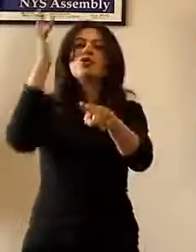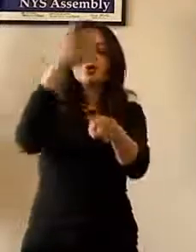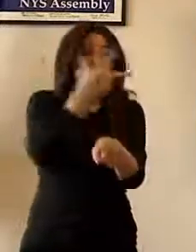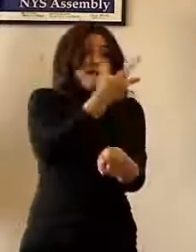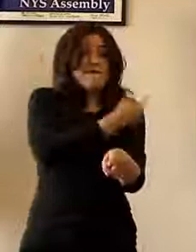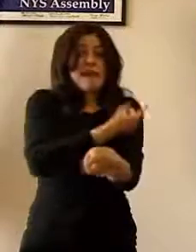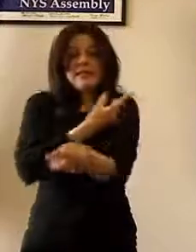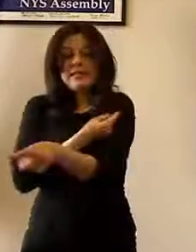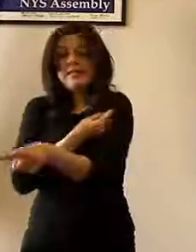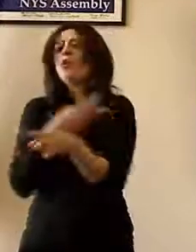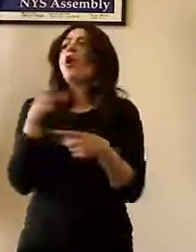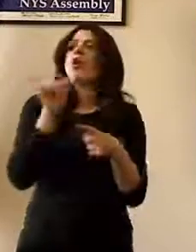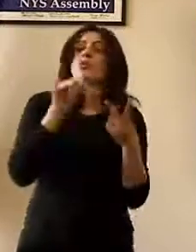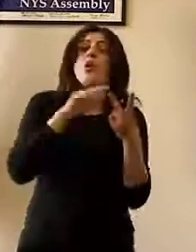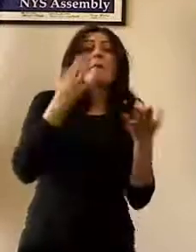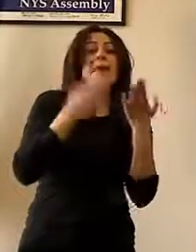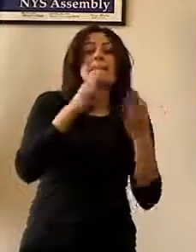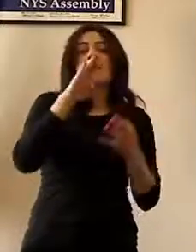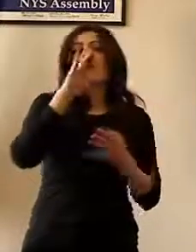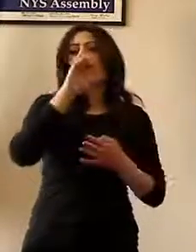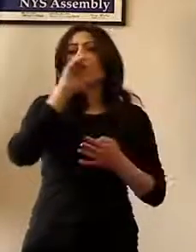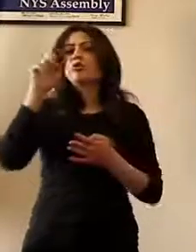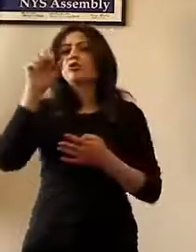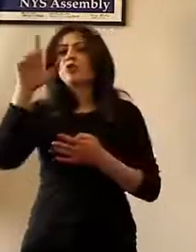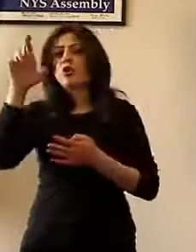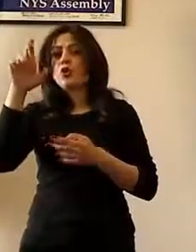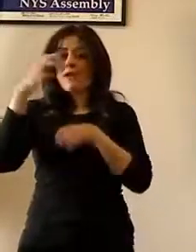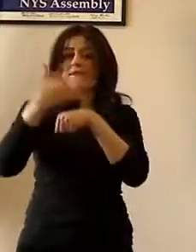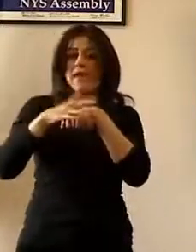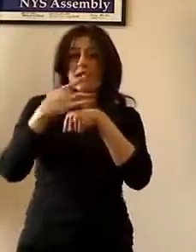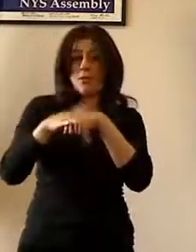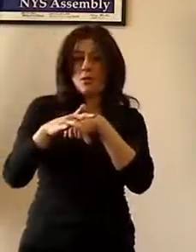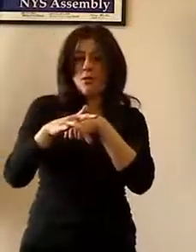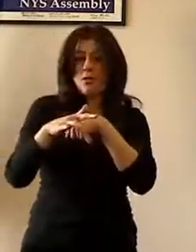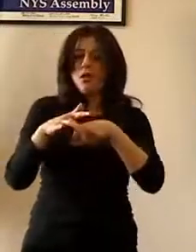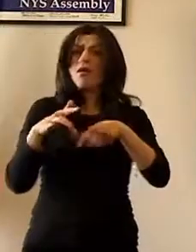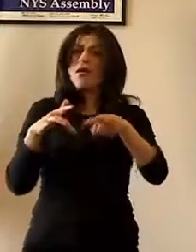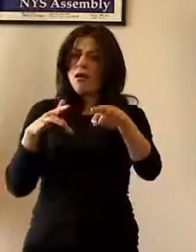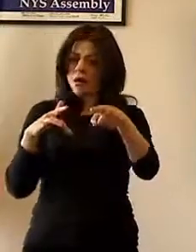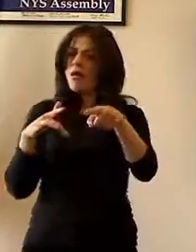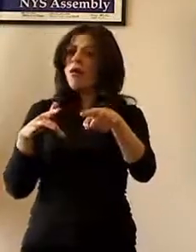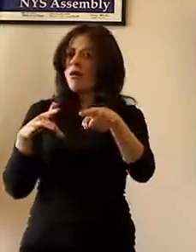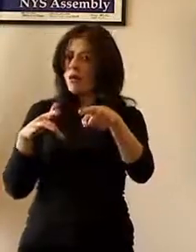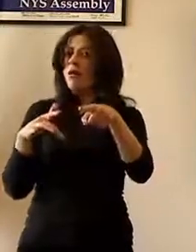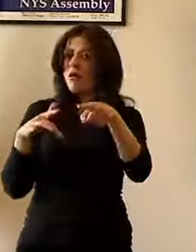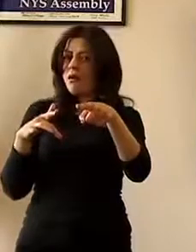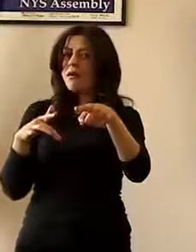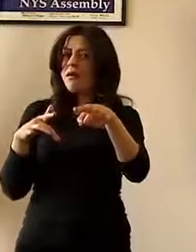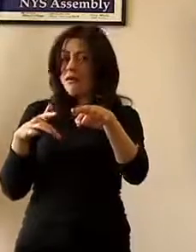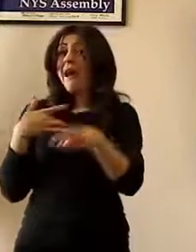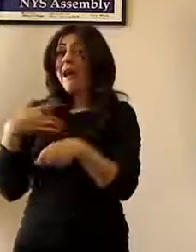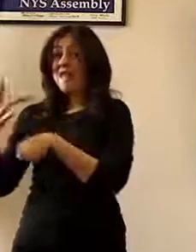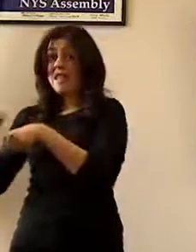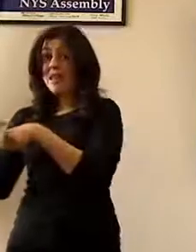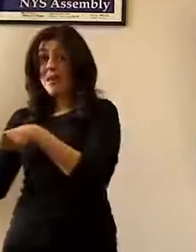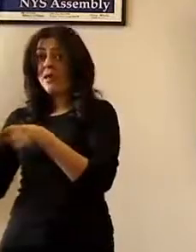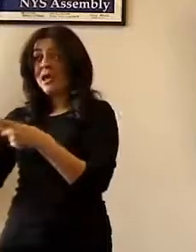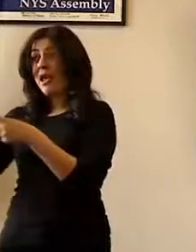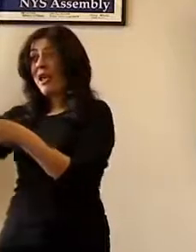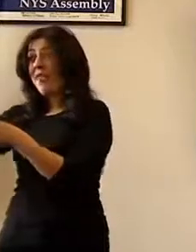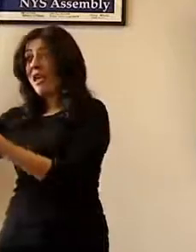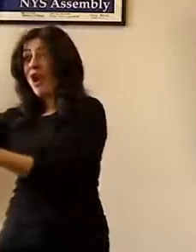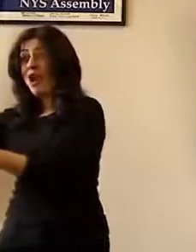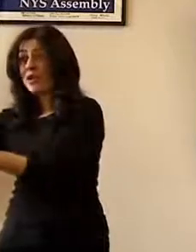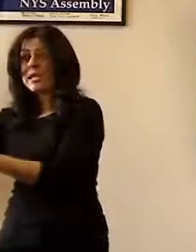vaccines and potentially boosters are made available, the availability and the authorization and the licensing of